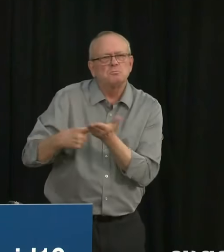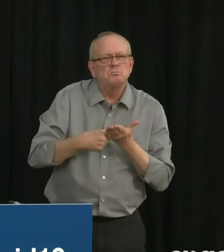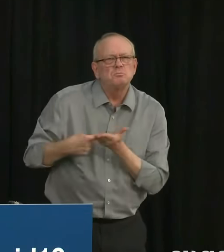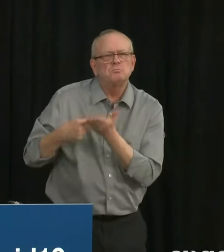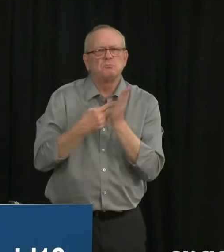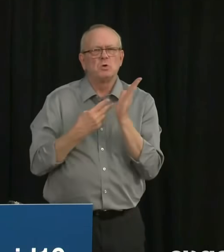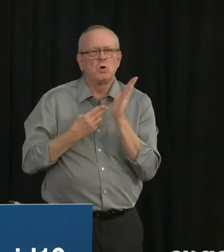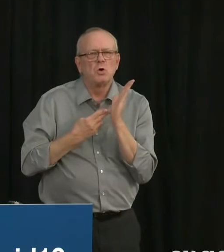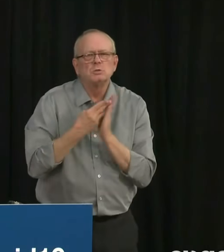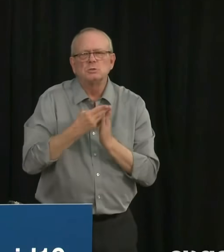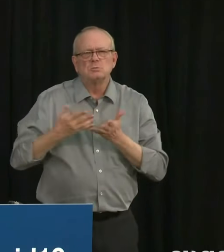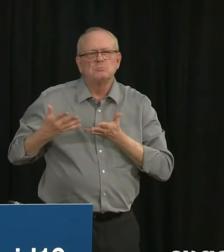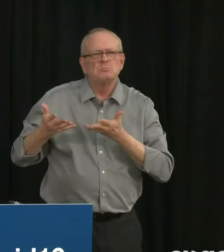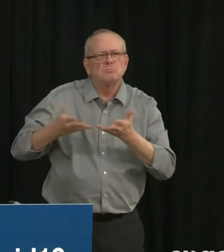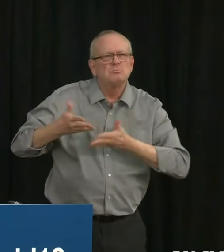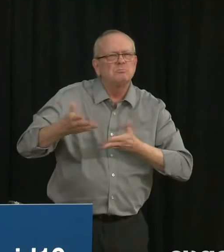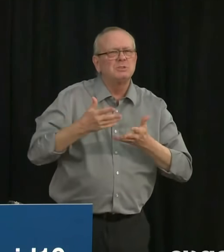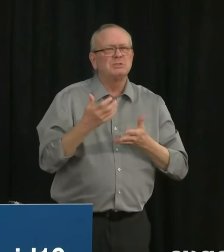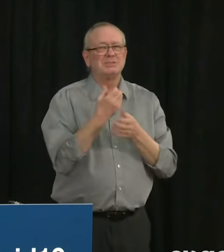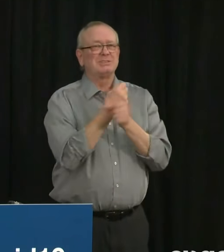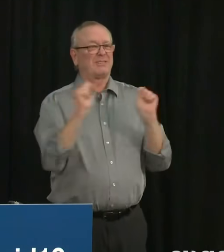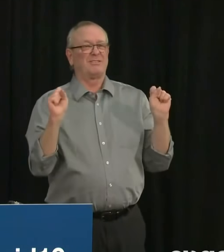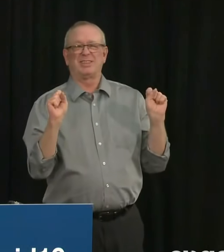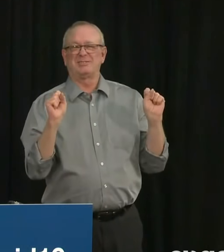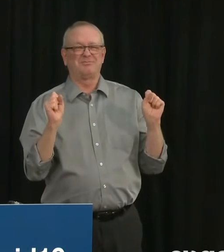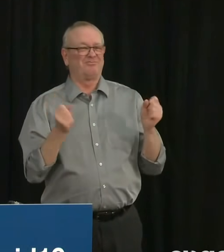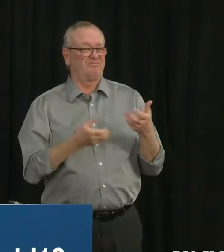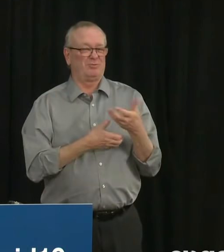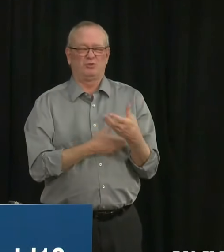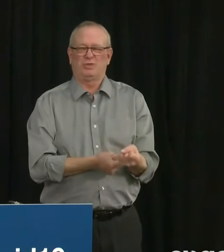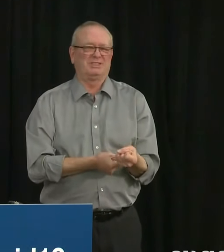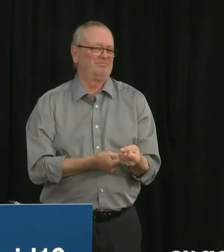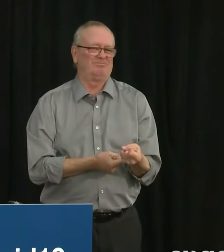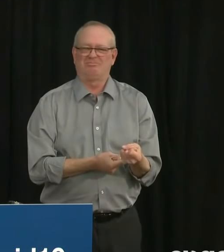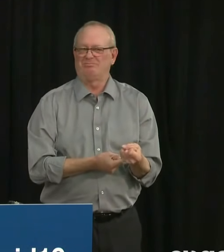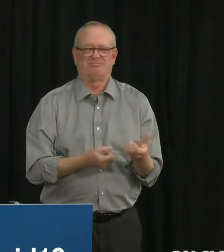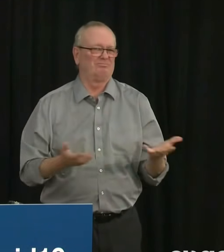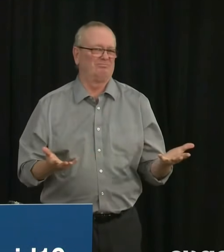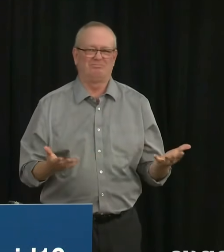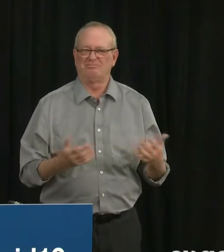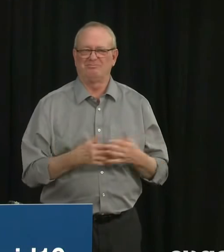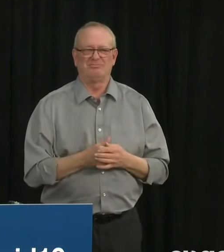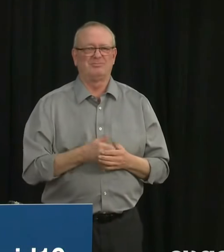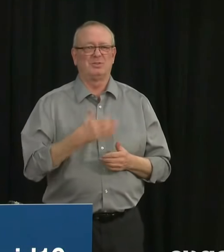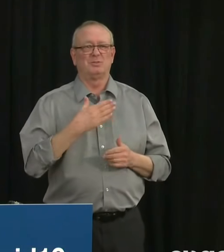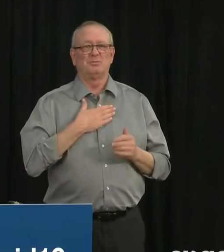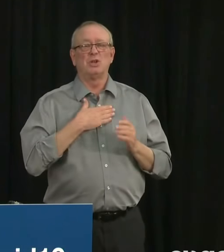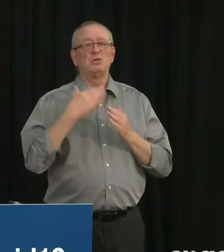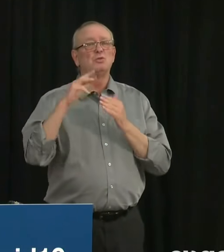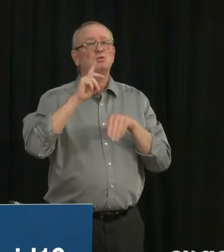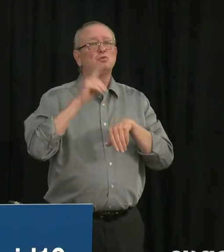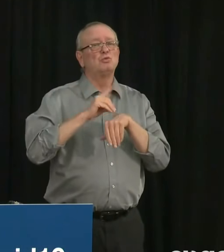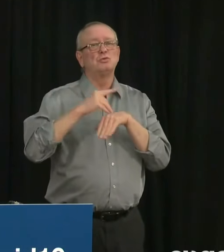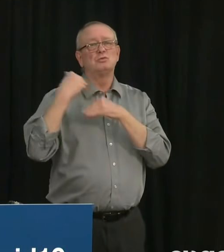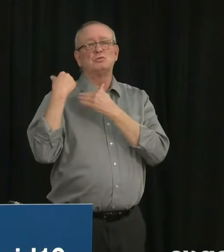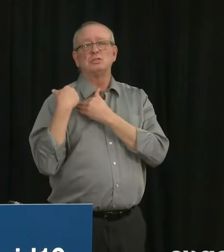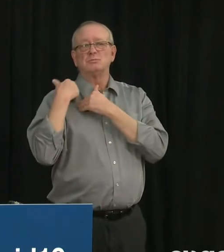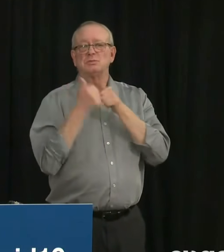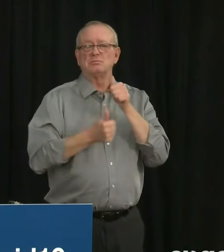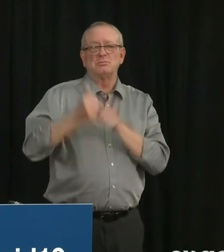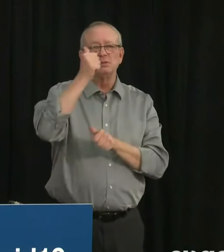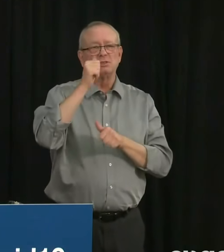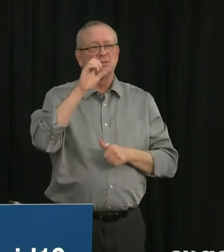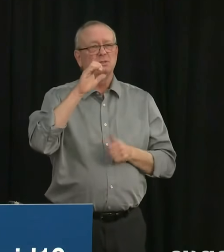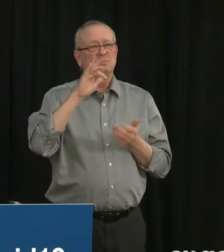trust are now broken. I have been clear that my role as Chief Medical Officer of Health is set out in